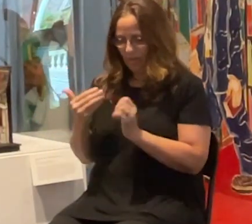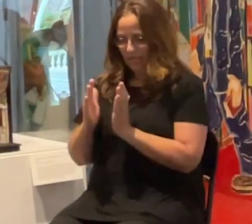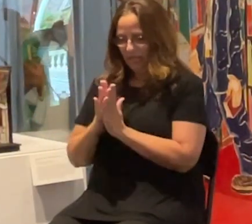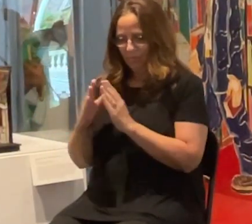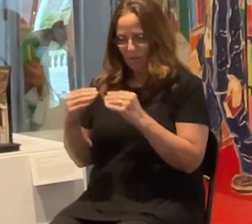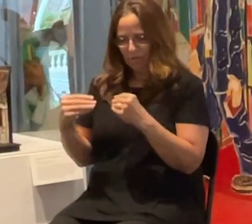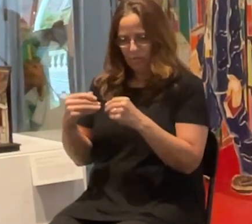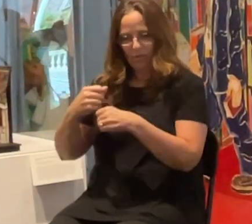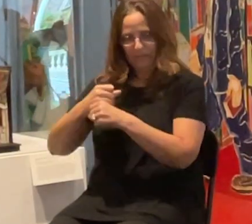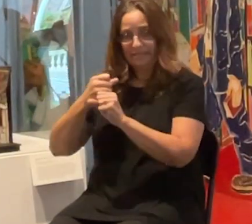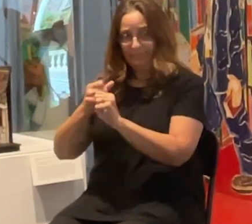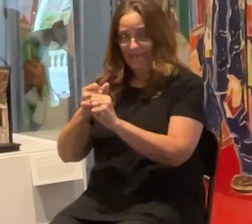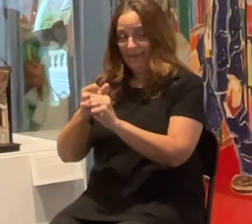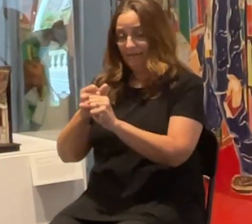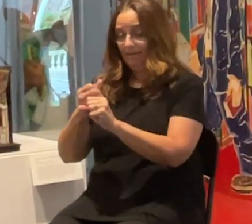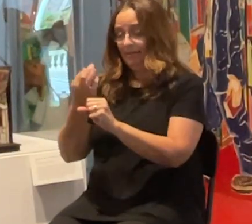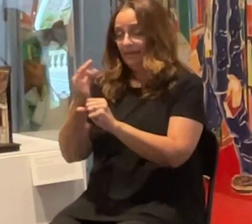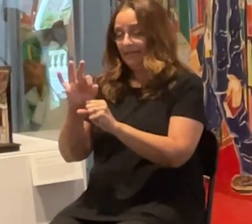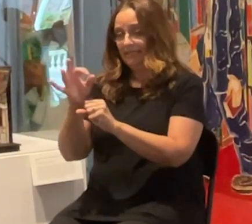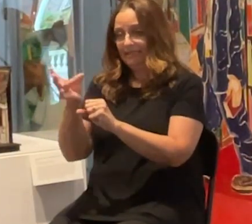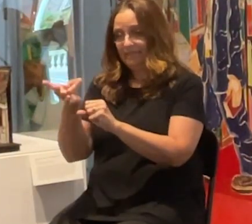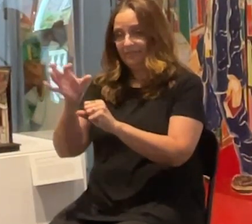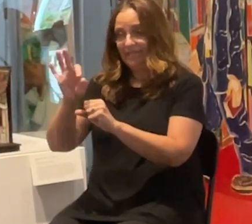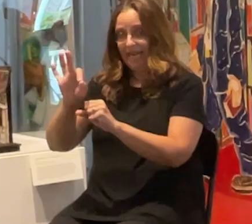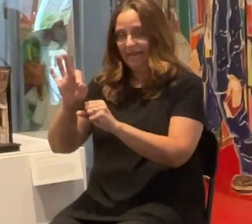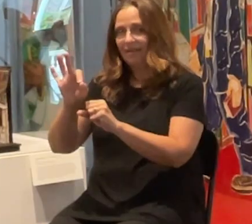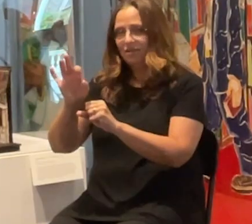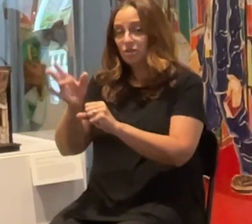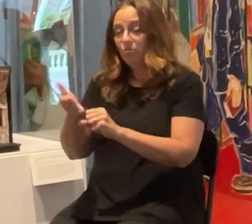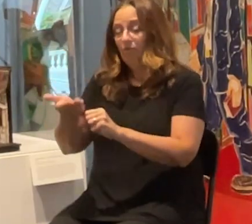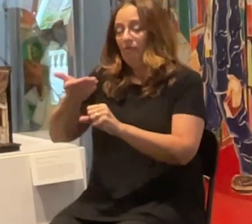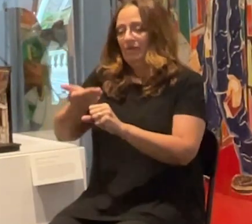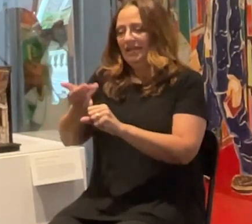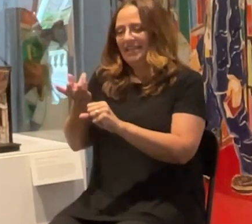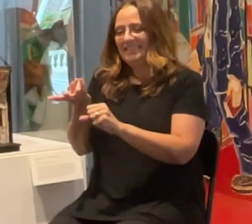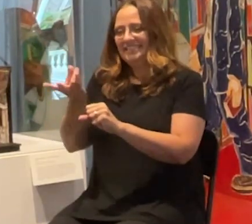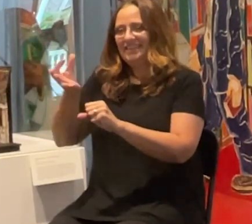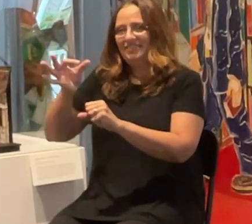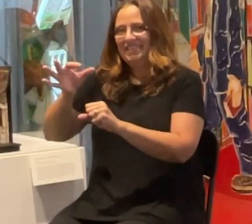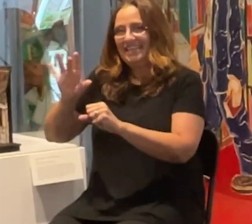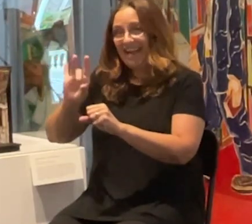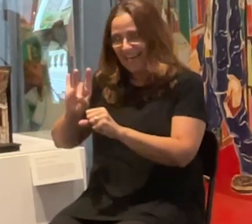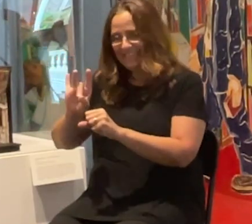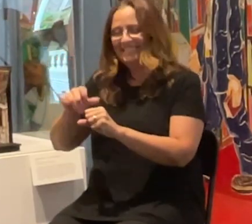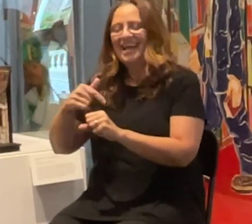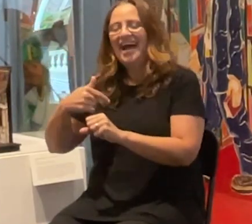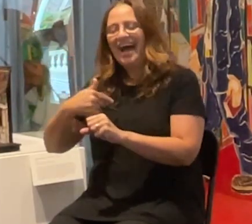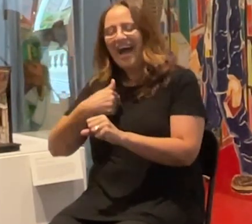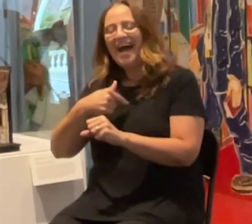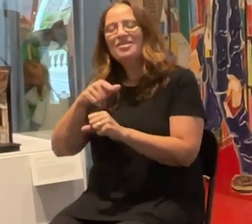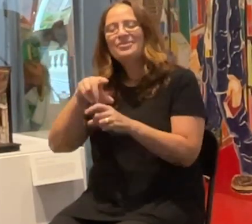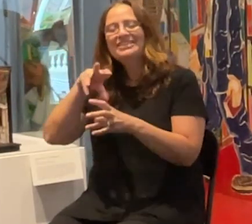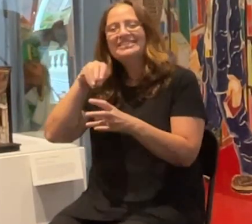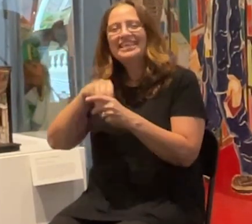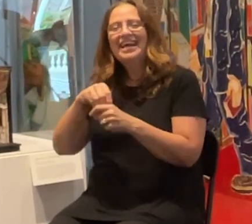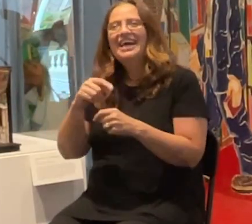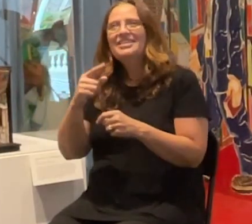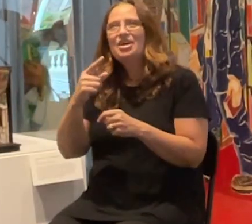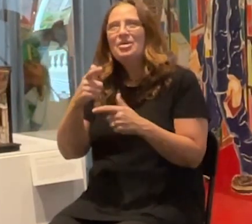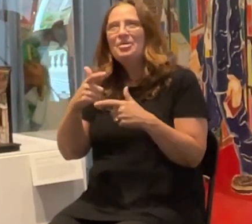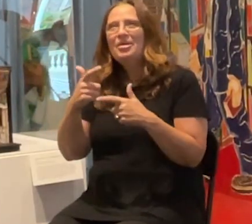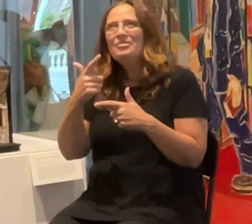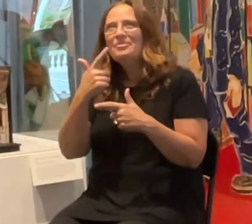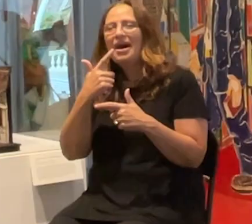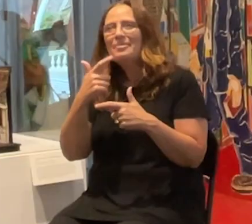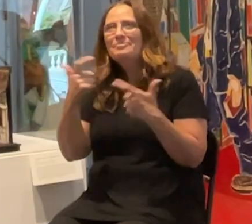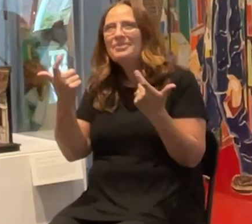was made, I played the Big Bad Wolf in a Little Red Riding Hood film that he made. I was 14 or